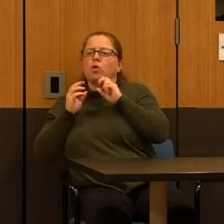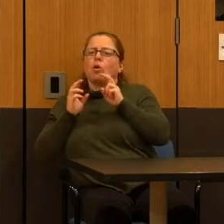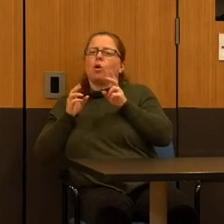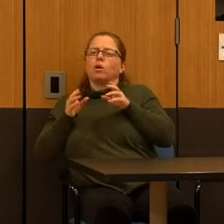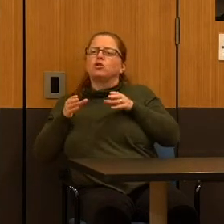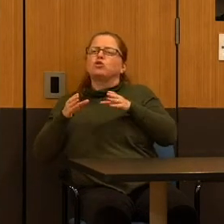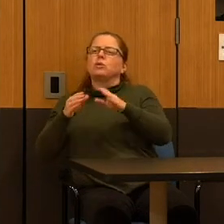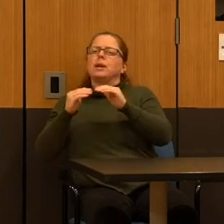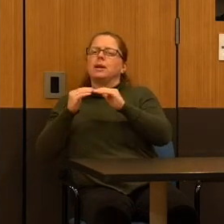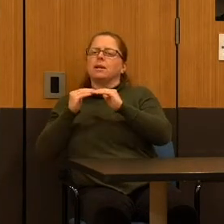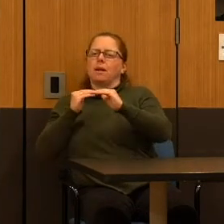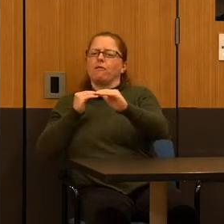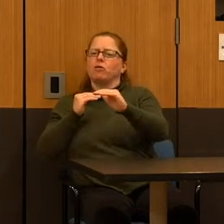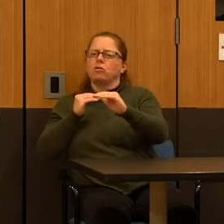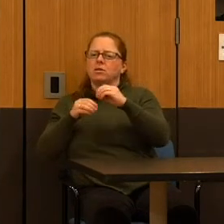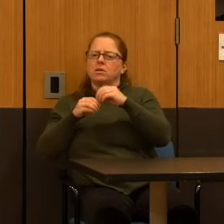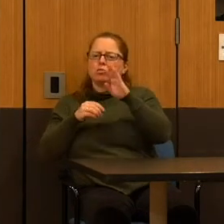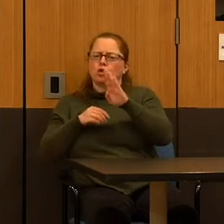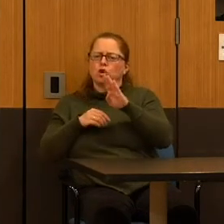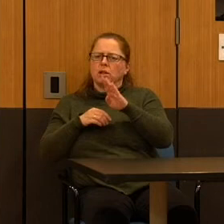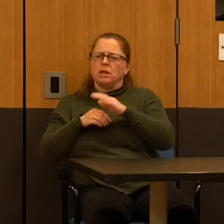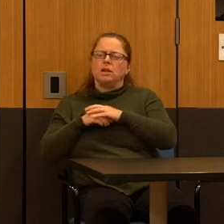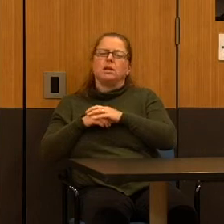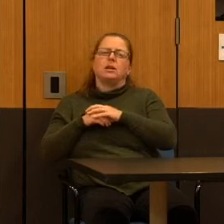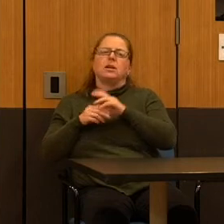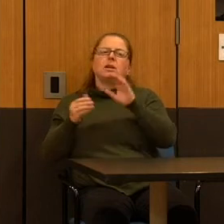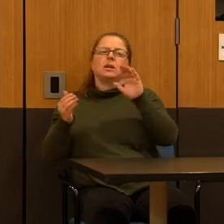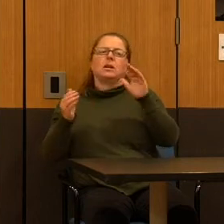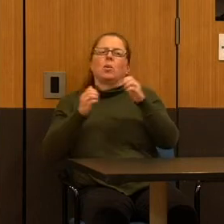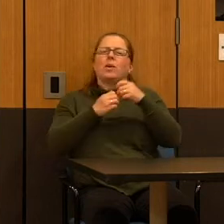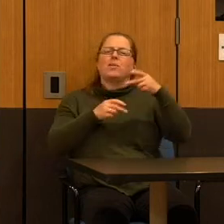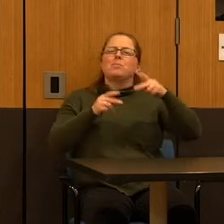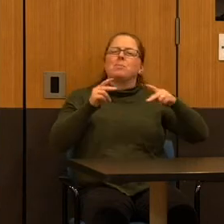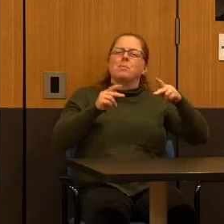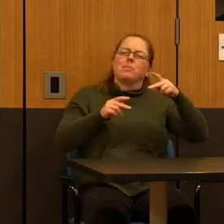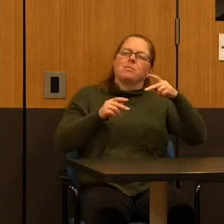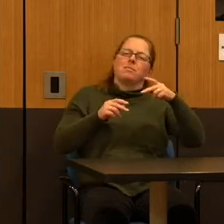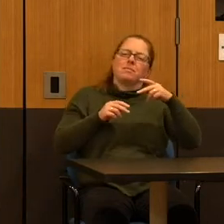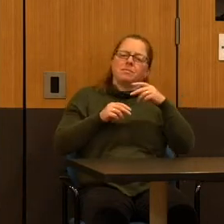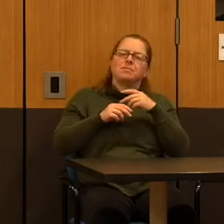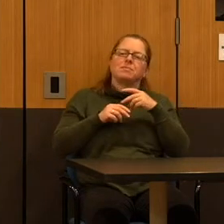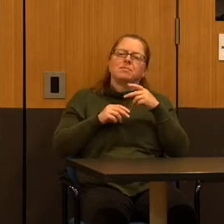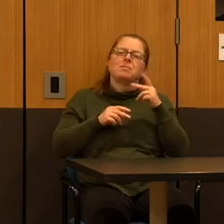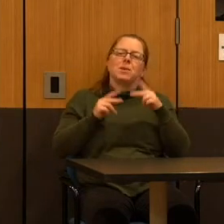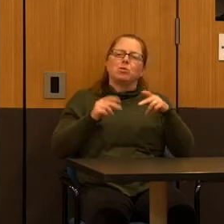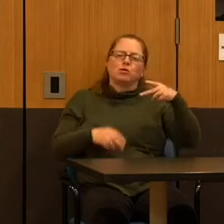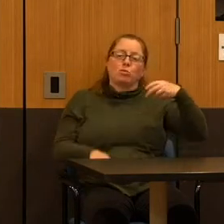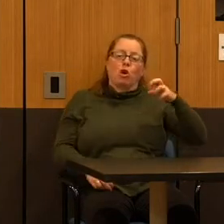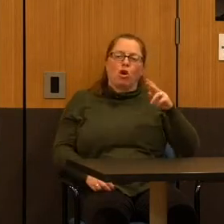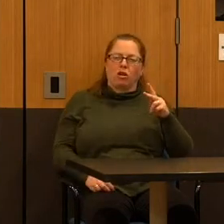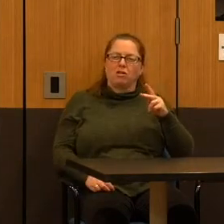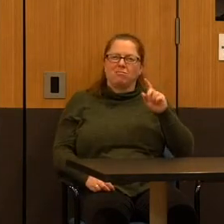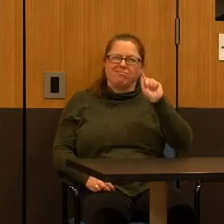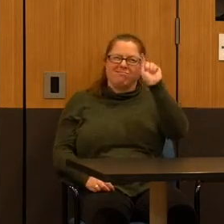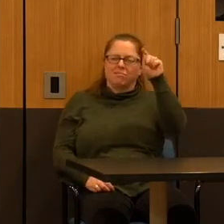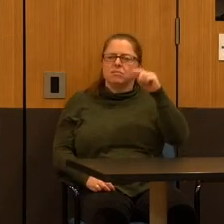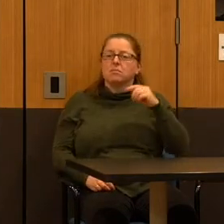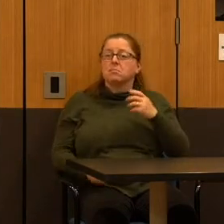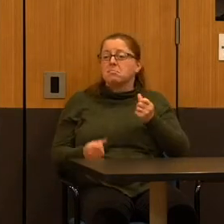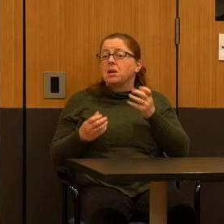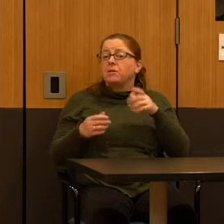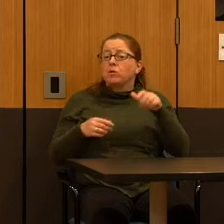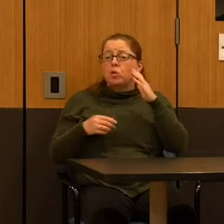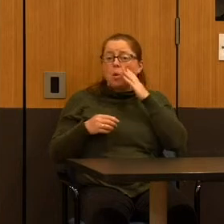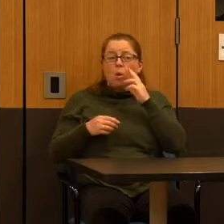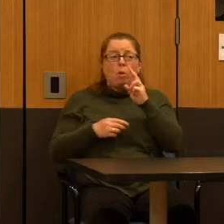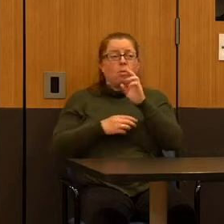sidewalk level in Berkeley, with the People's Park conflict, right? So as many of you may know, the university